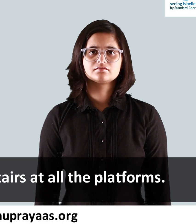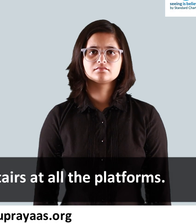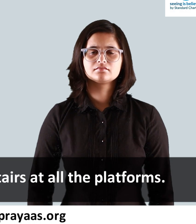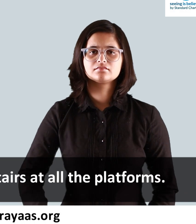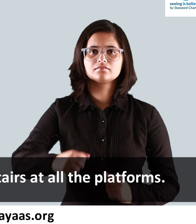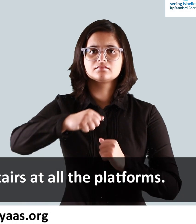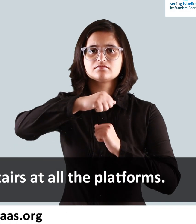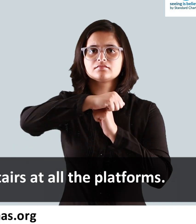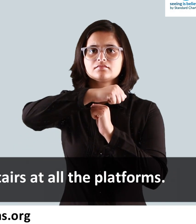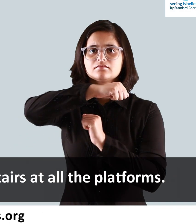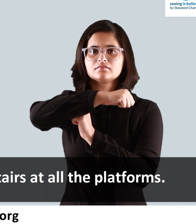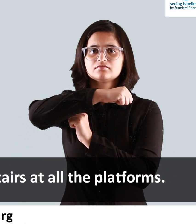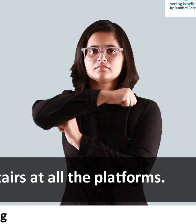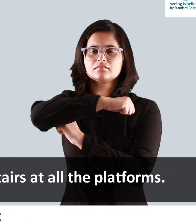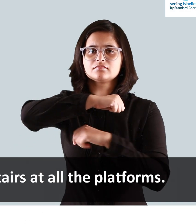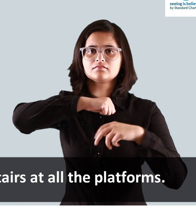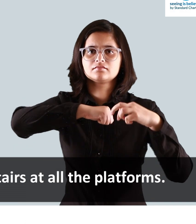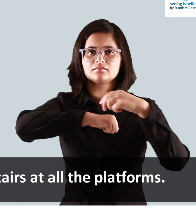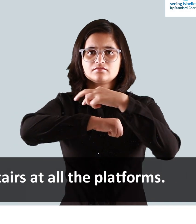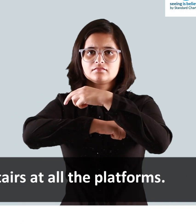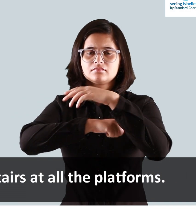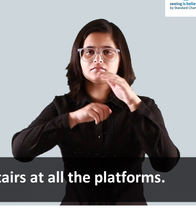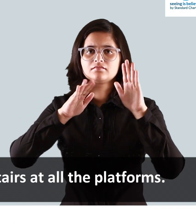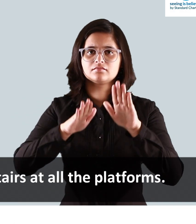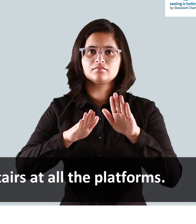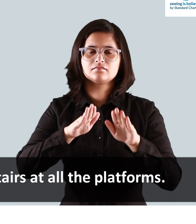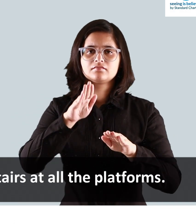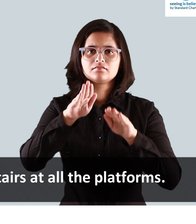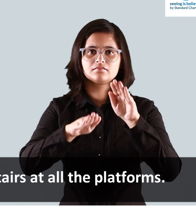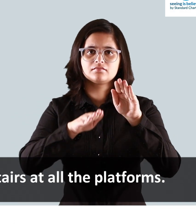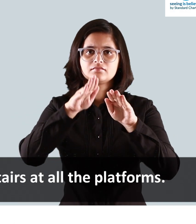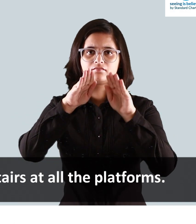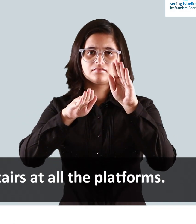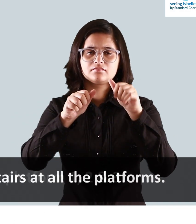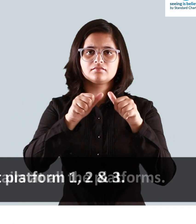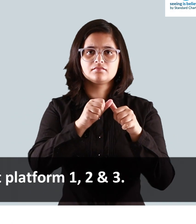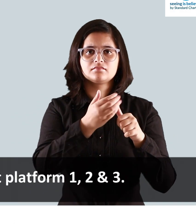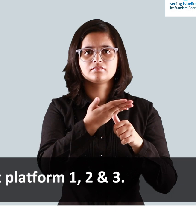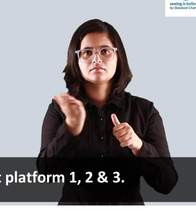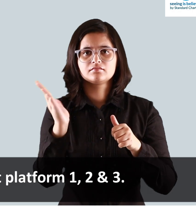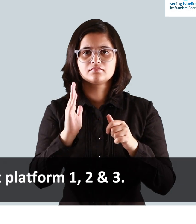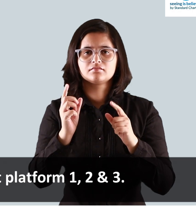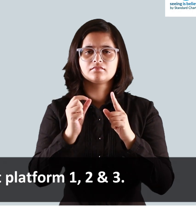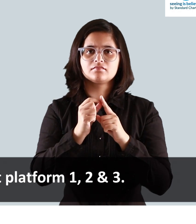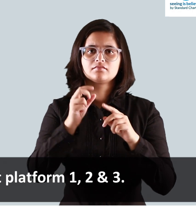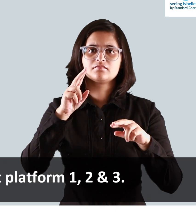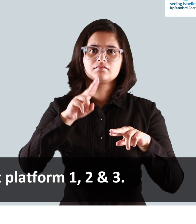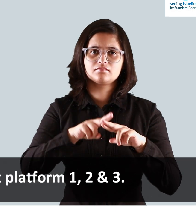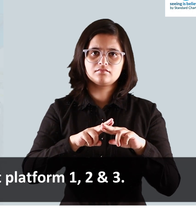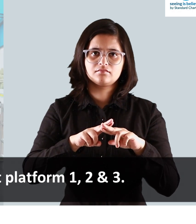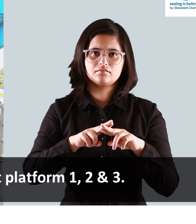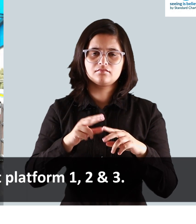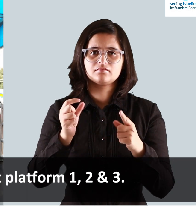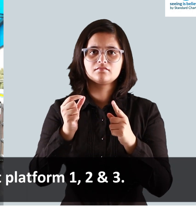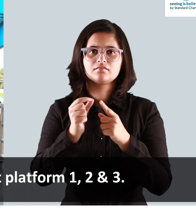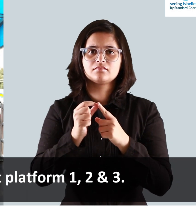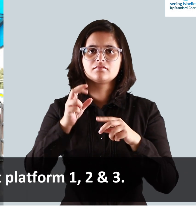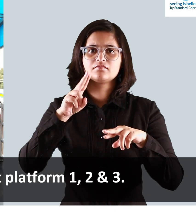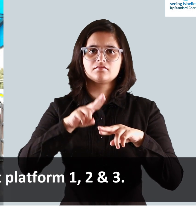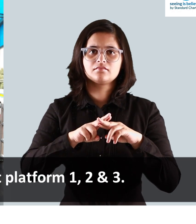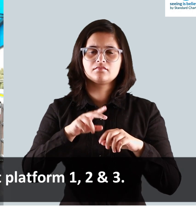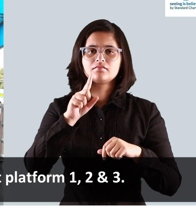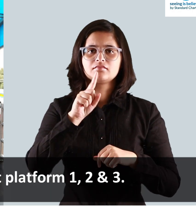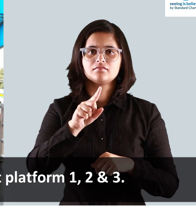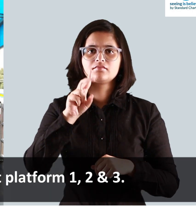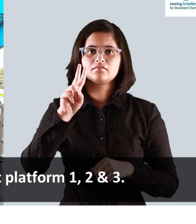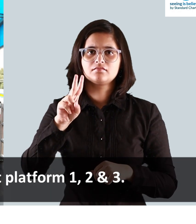The foot-over bridge has stairs at all the platforms. Lifts are available at platform 1, 2